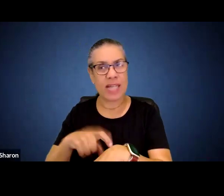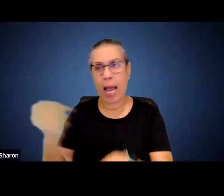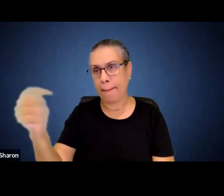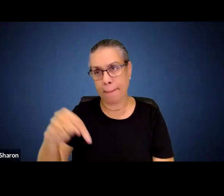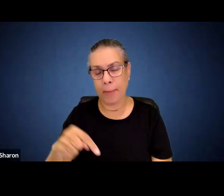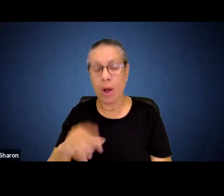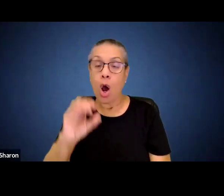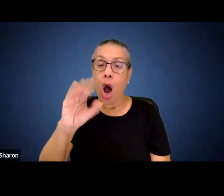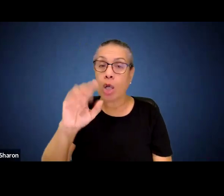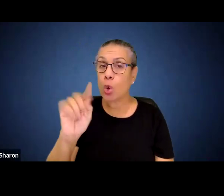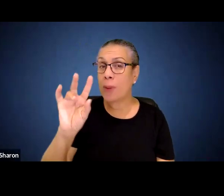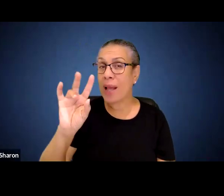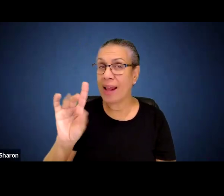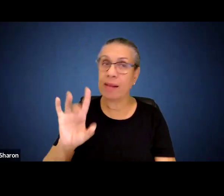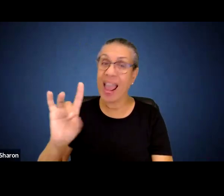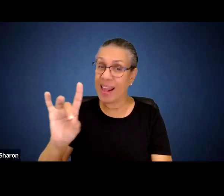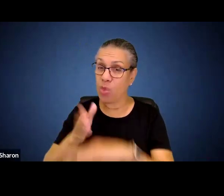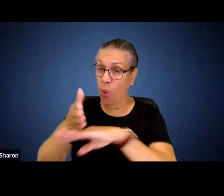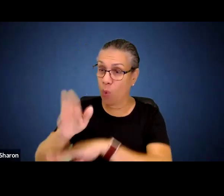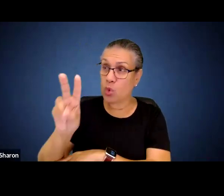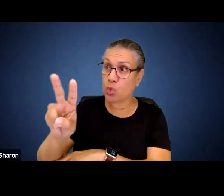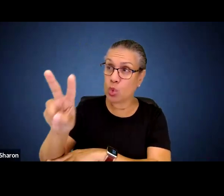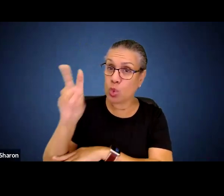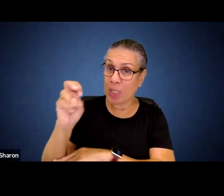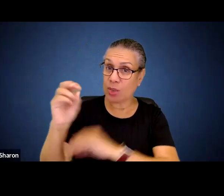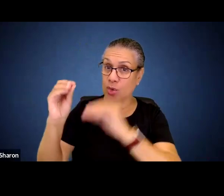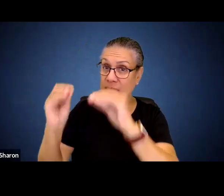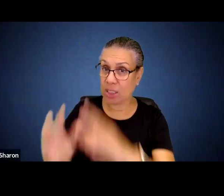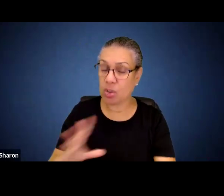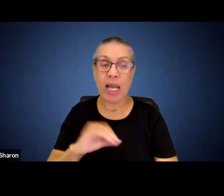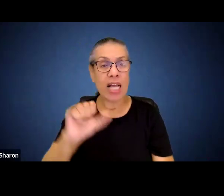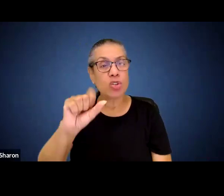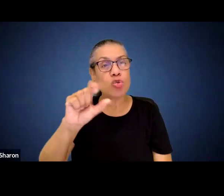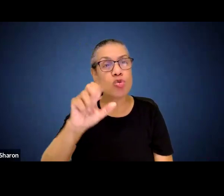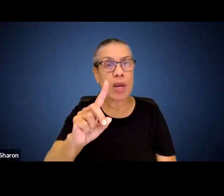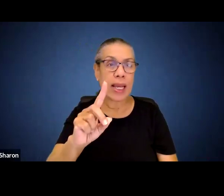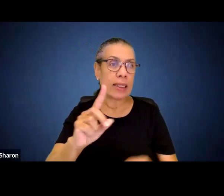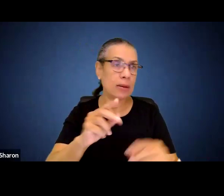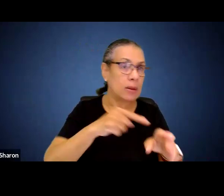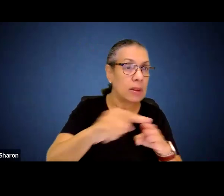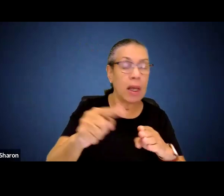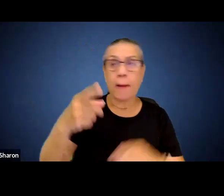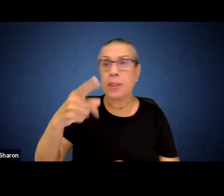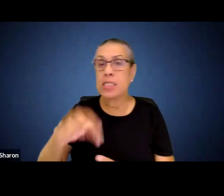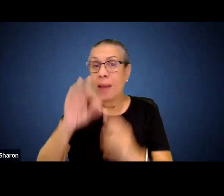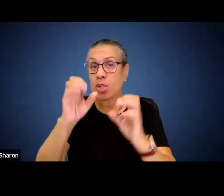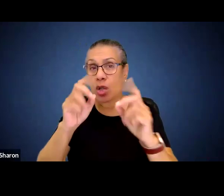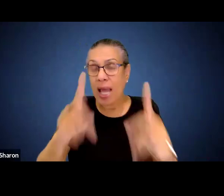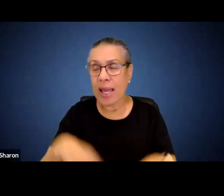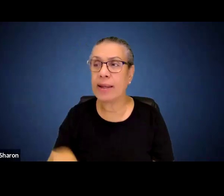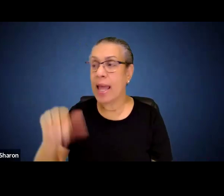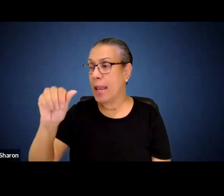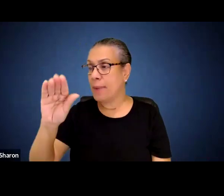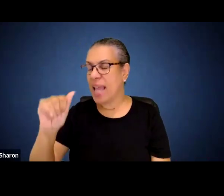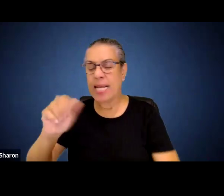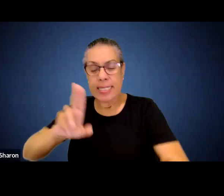On October 8th, over 200 educators throughout the district, including strand specialists, teachers, paraprofessionals, and ABAs, signed on to a letter